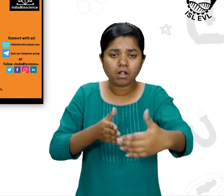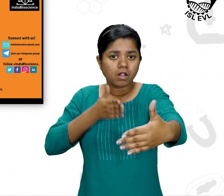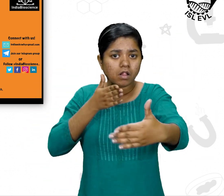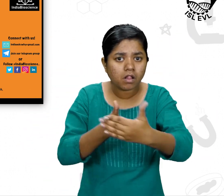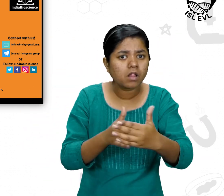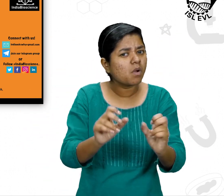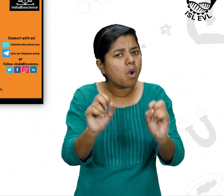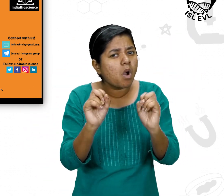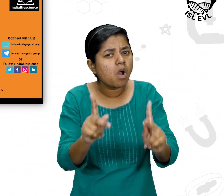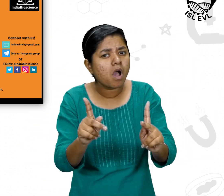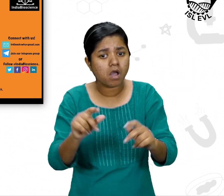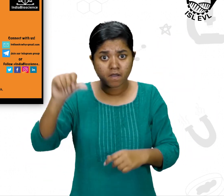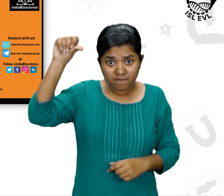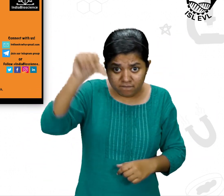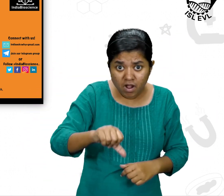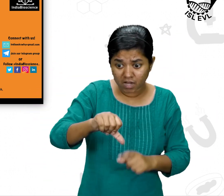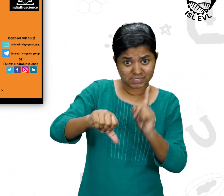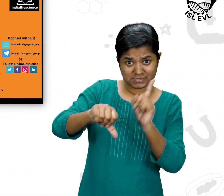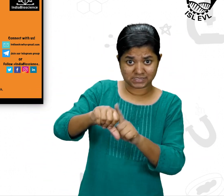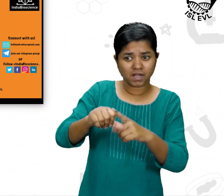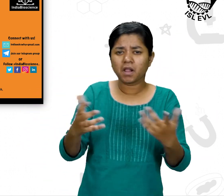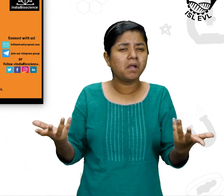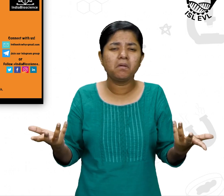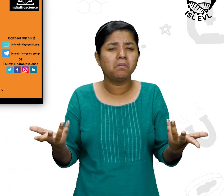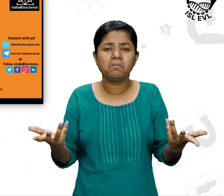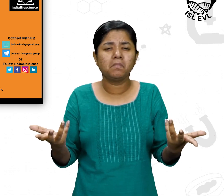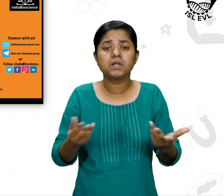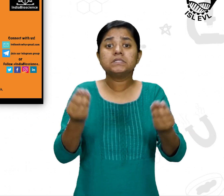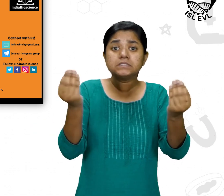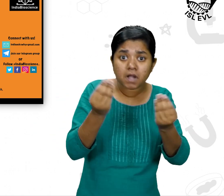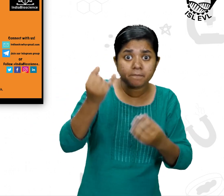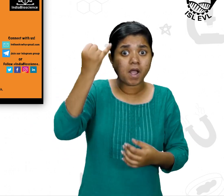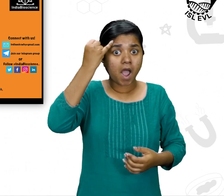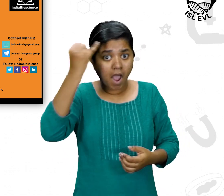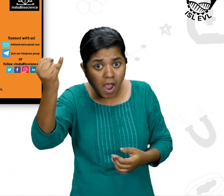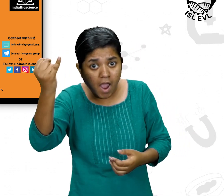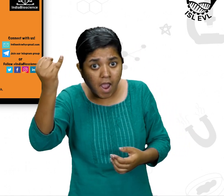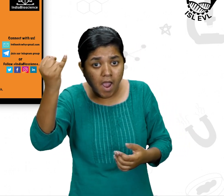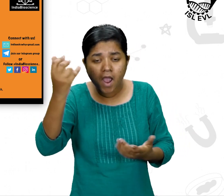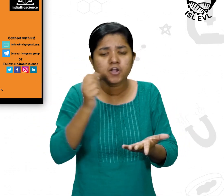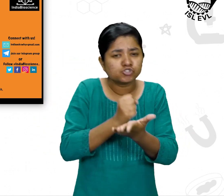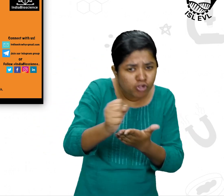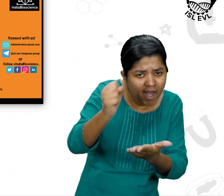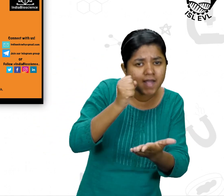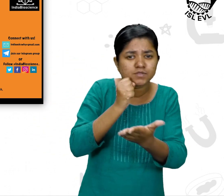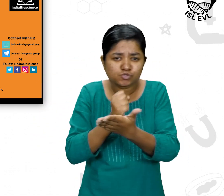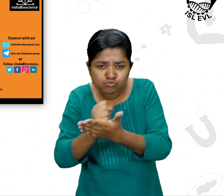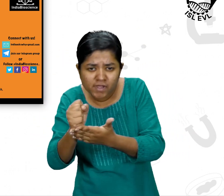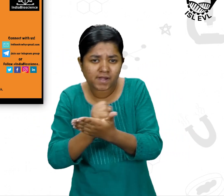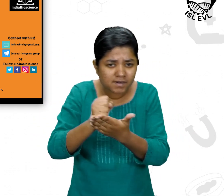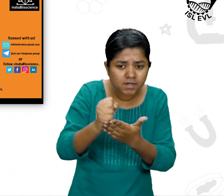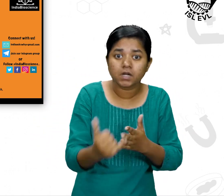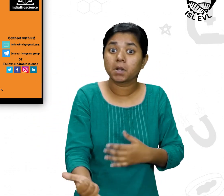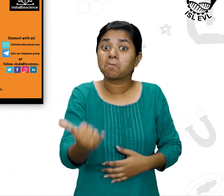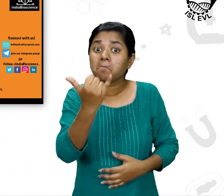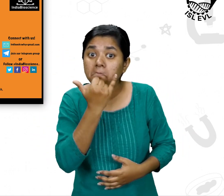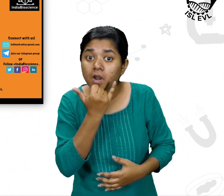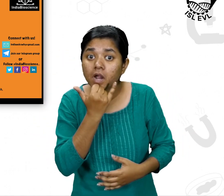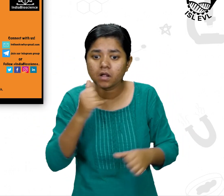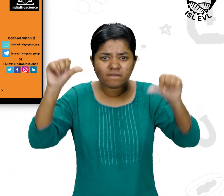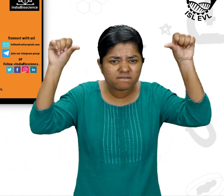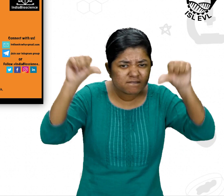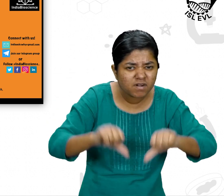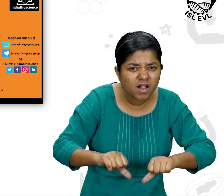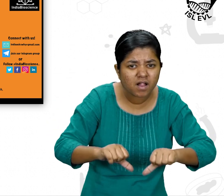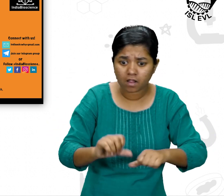quite, sometimes you find interesting things when you fail. So you come in with a view and you have an idea and you think this is how it's going to work, and then actually it doesn't